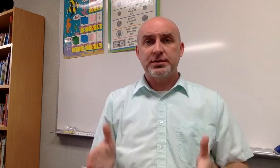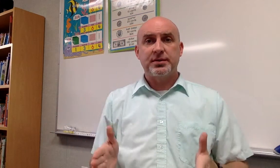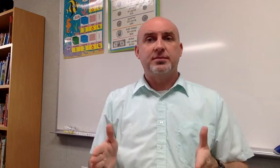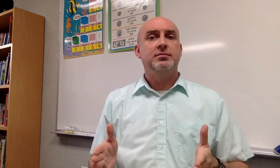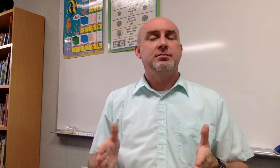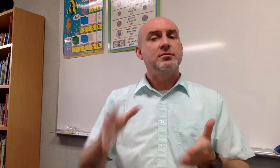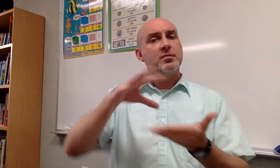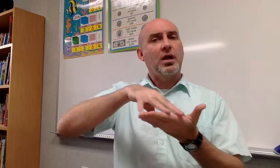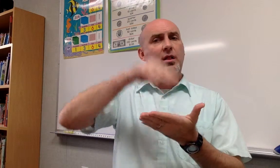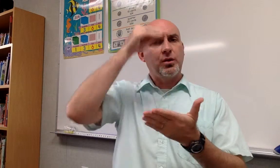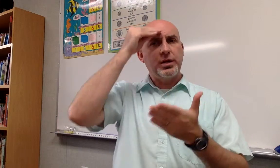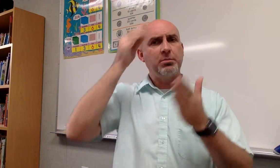person,